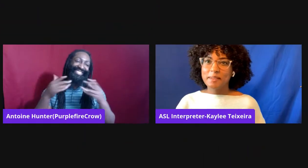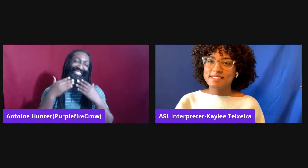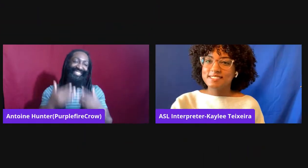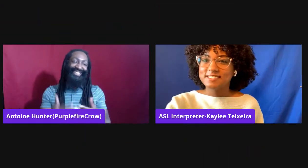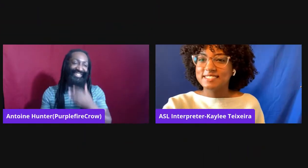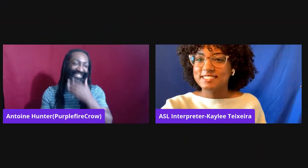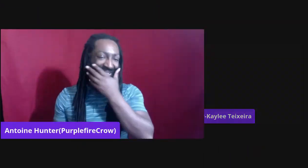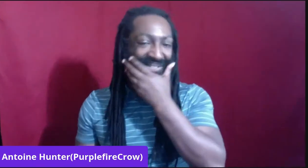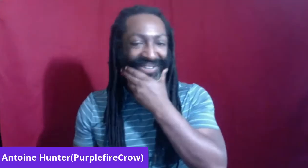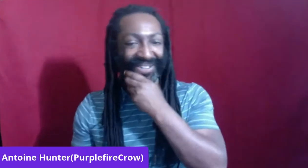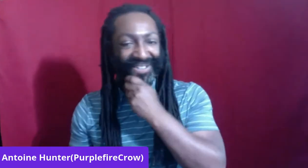Peace.